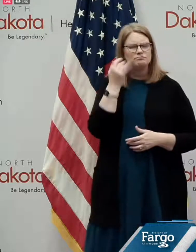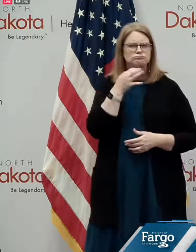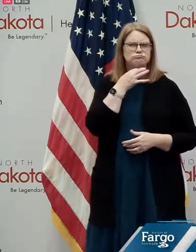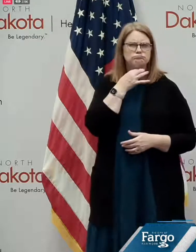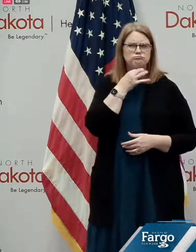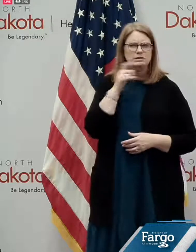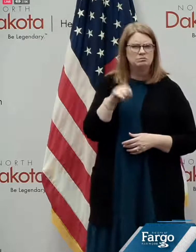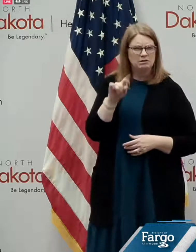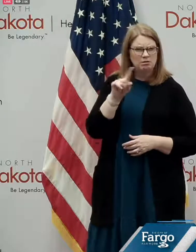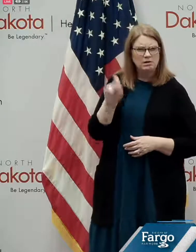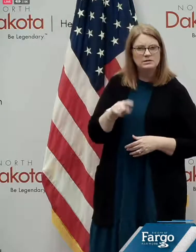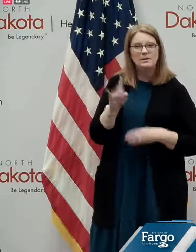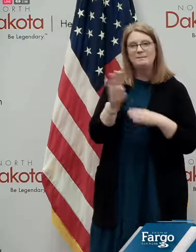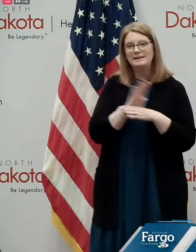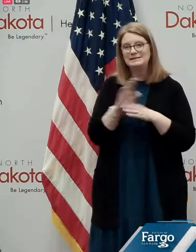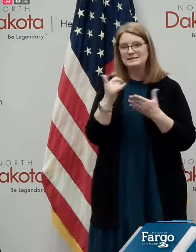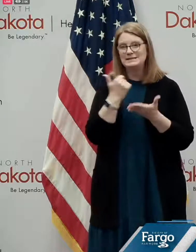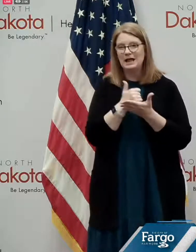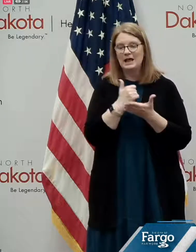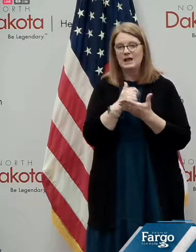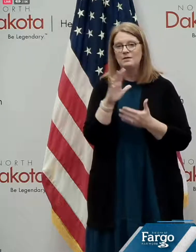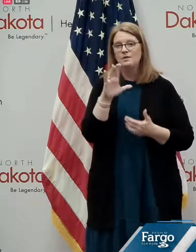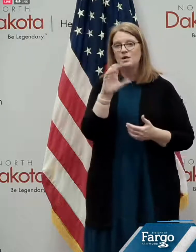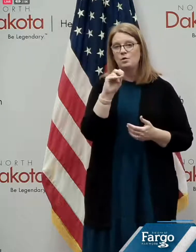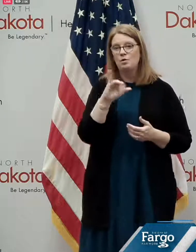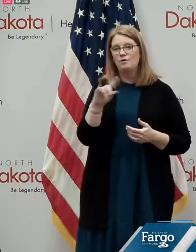time at